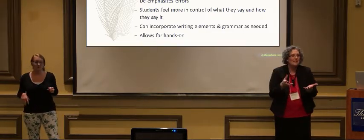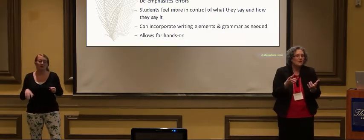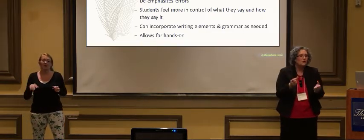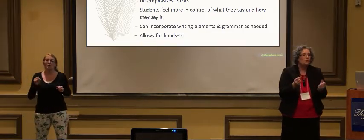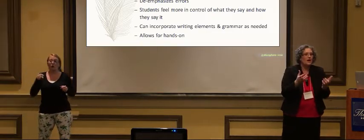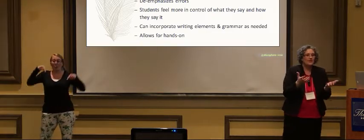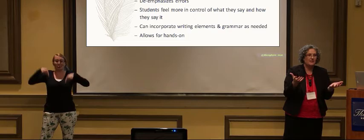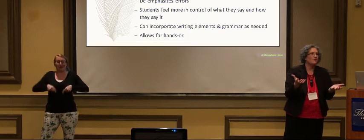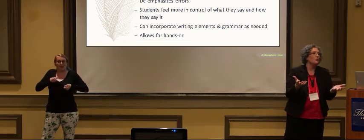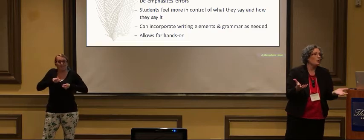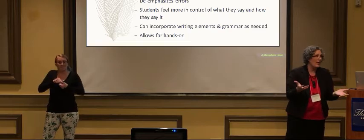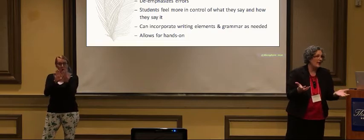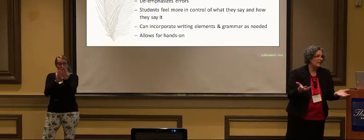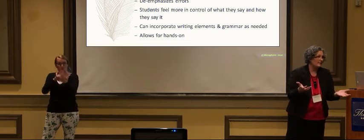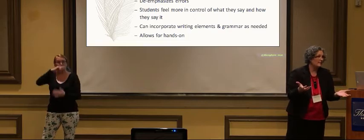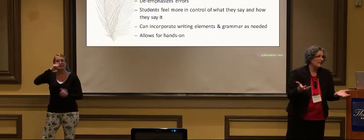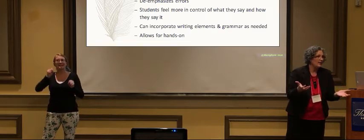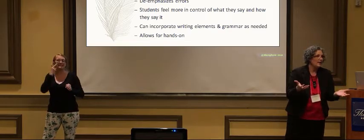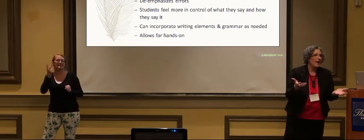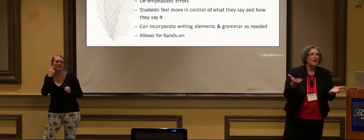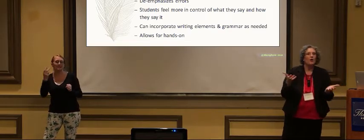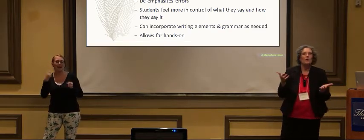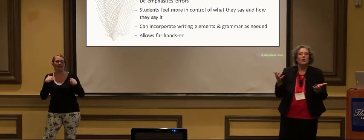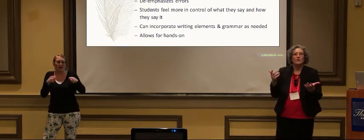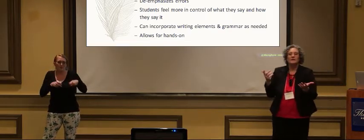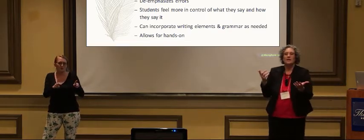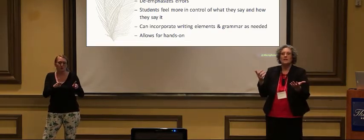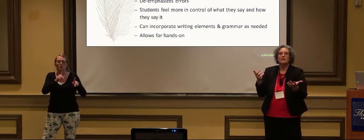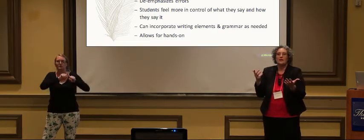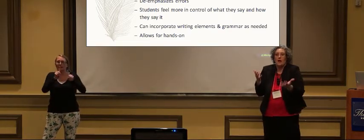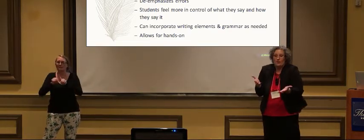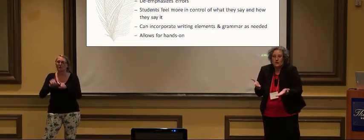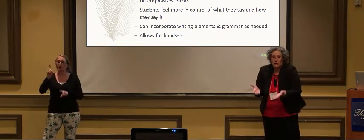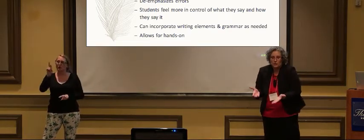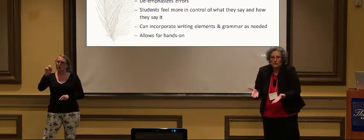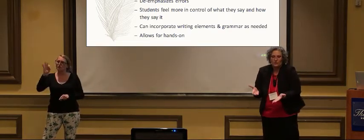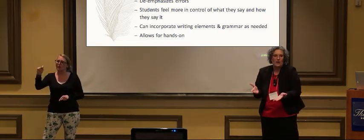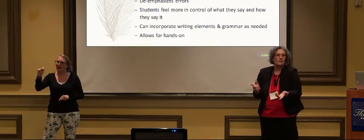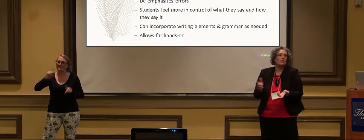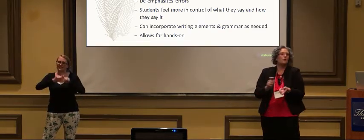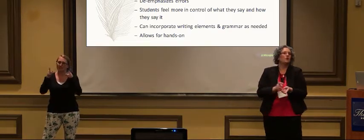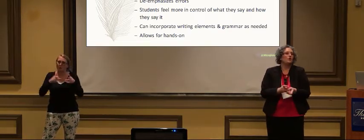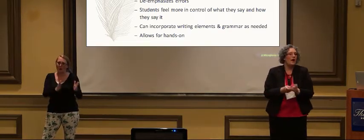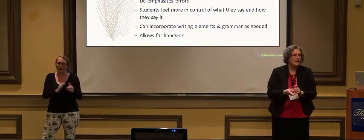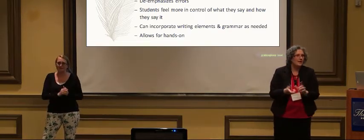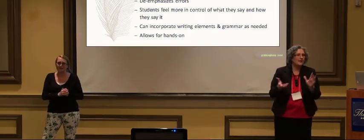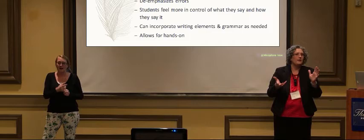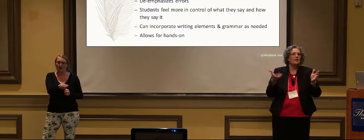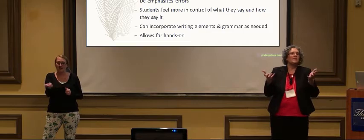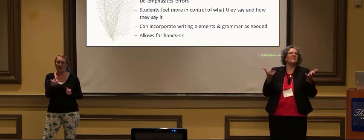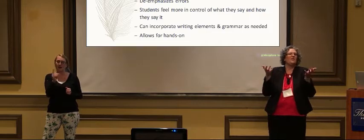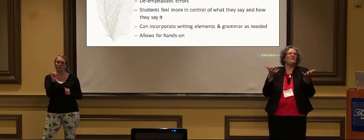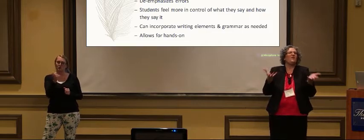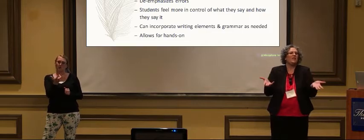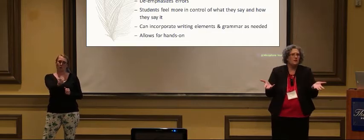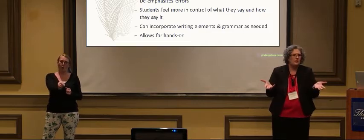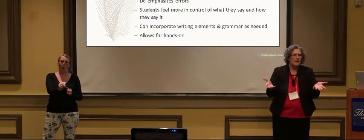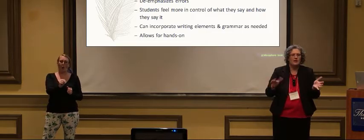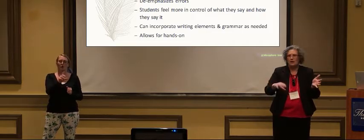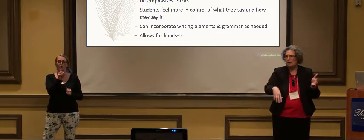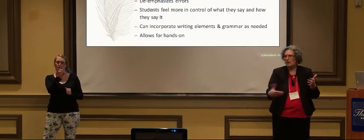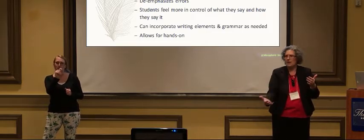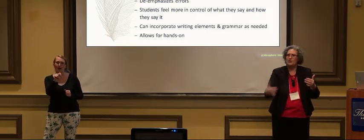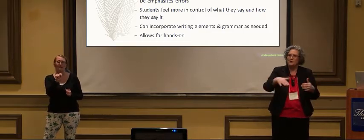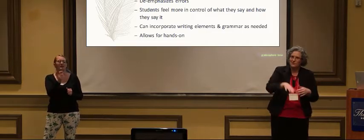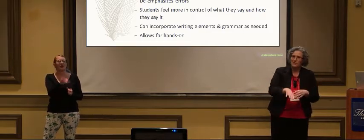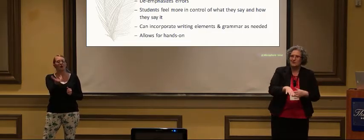they do drafts in different ways. And although they do know they're drafting, they do know they're editing, it doesn't feel